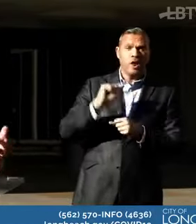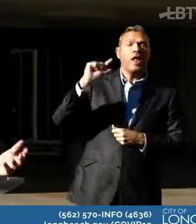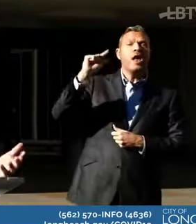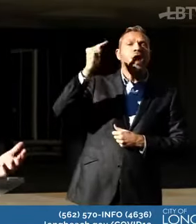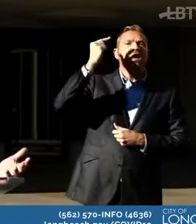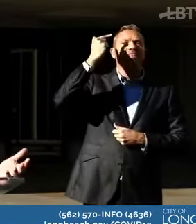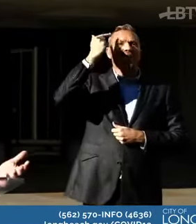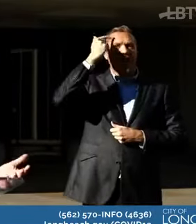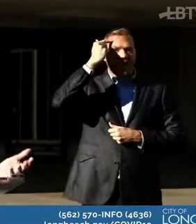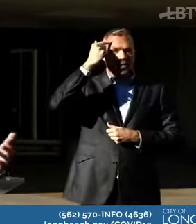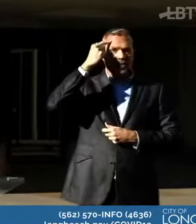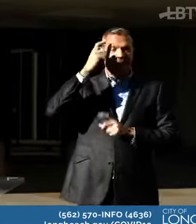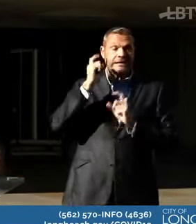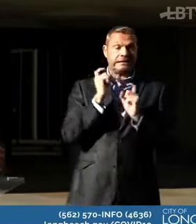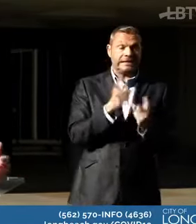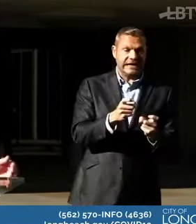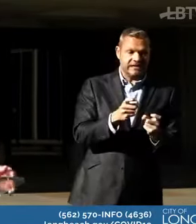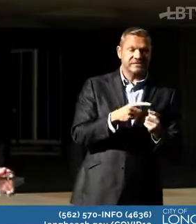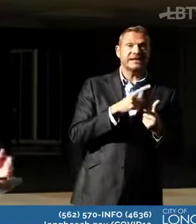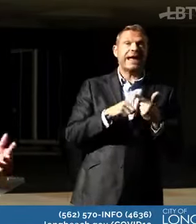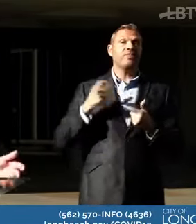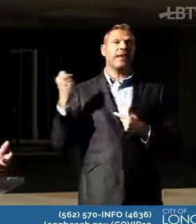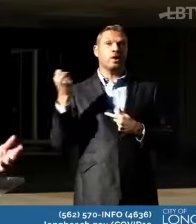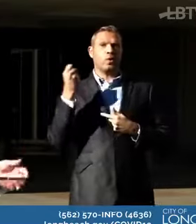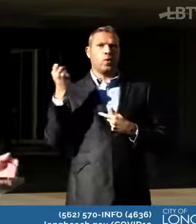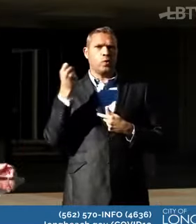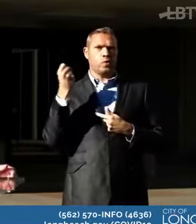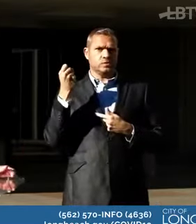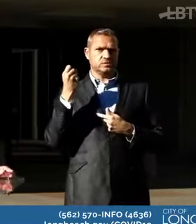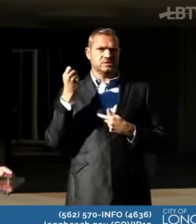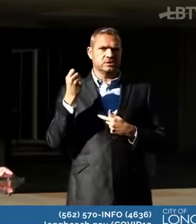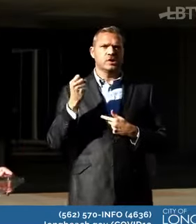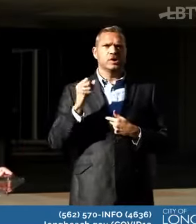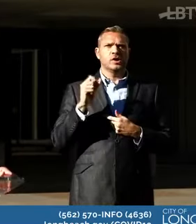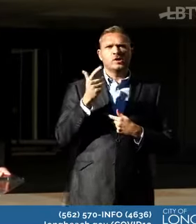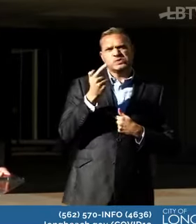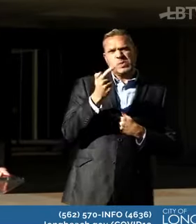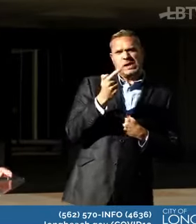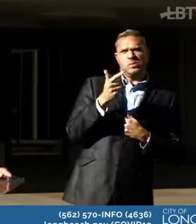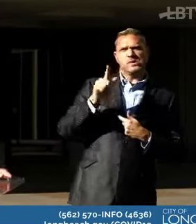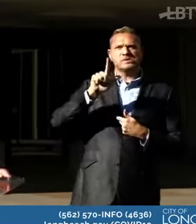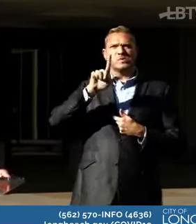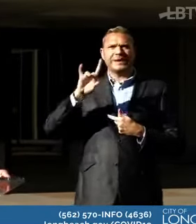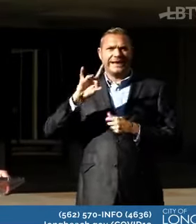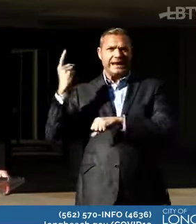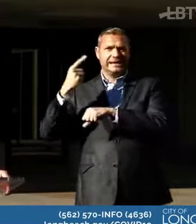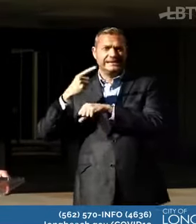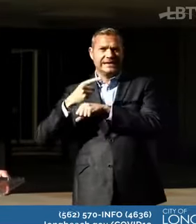the same exact amount to send to you in the 21 or 28 days, depending upon the vaccine.